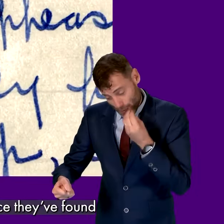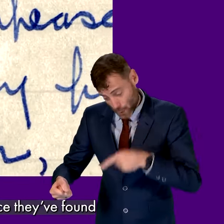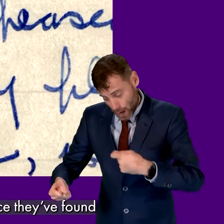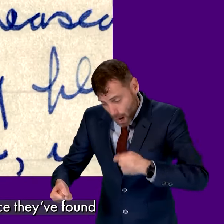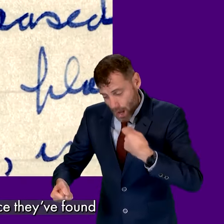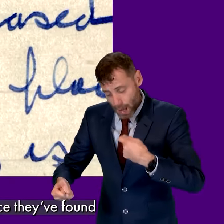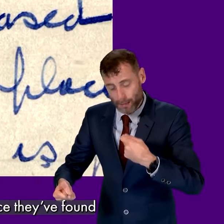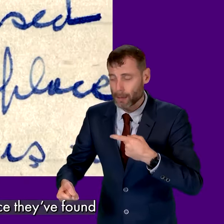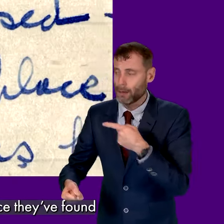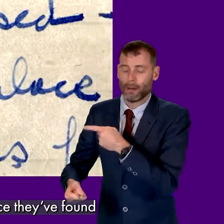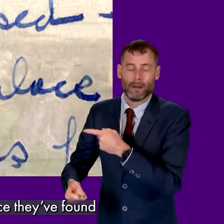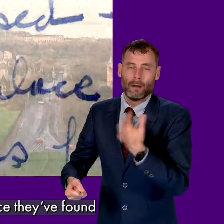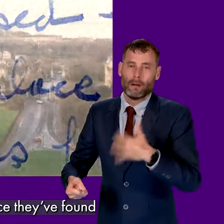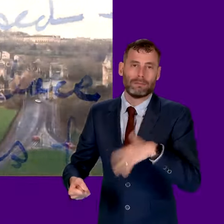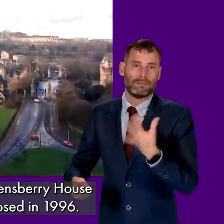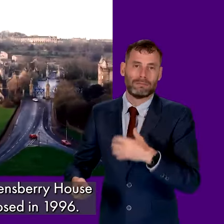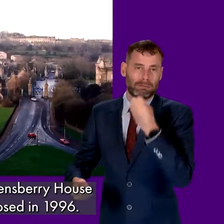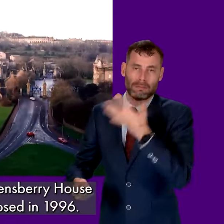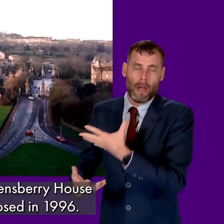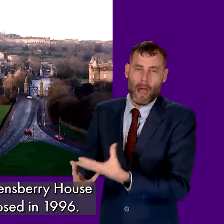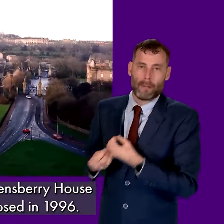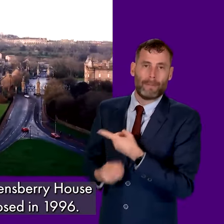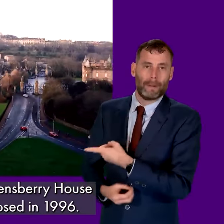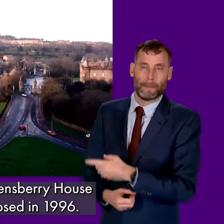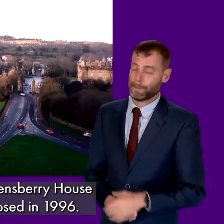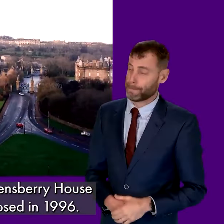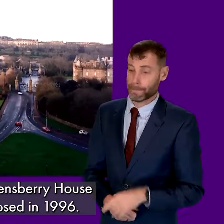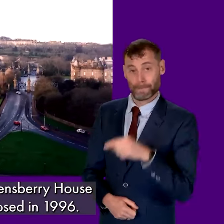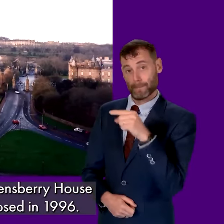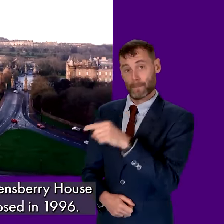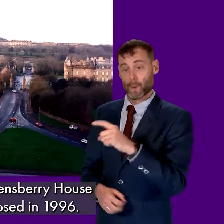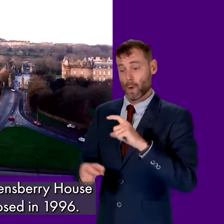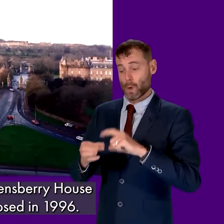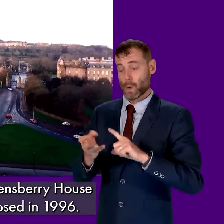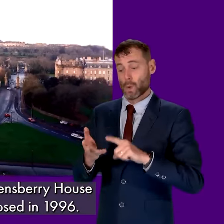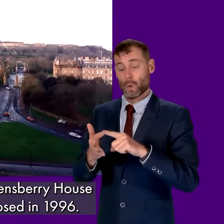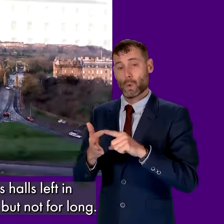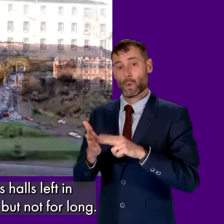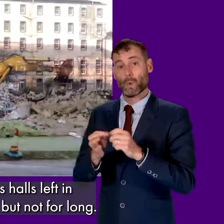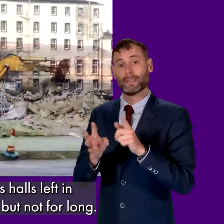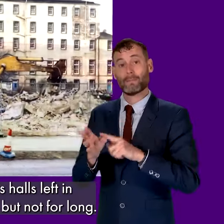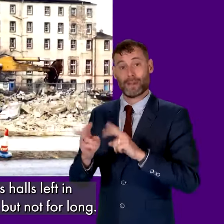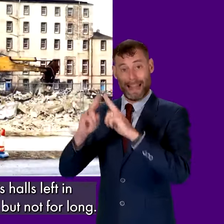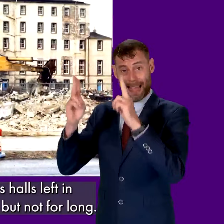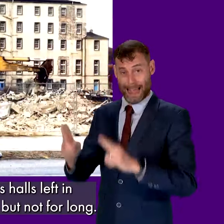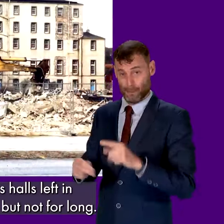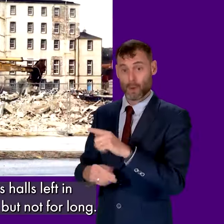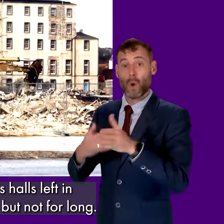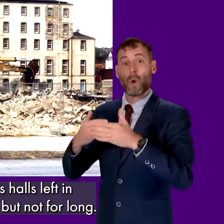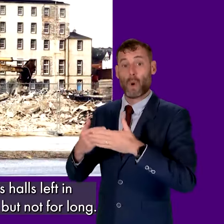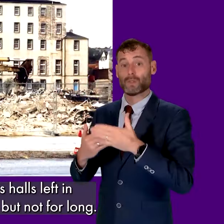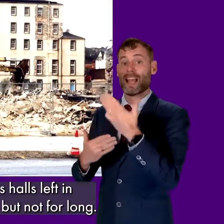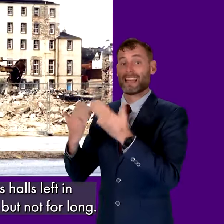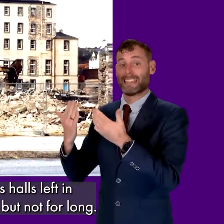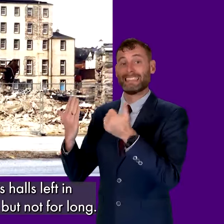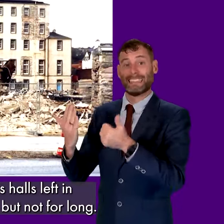place they've found. The doors of Queensbury House as a hospital closed in 1996. The ghost of its halls left in